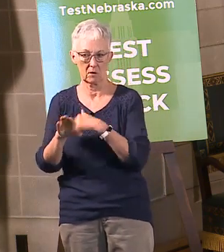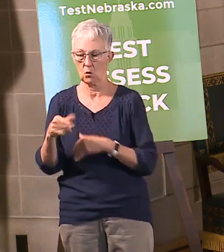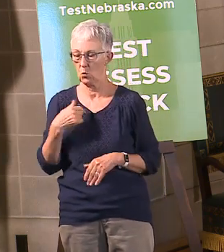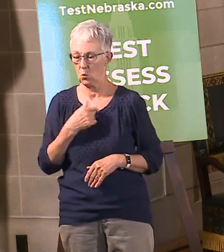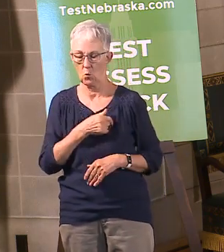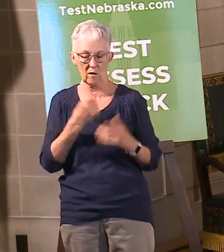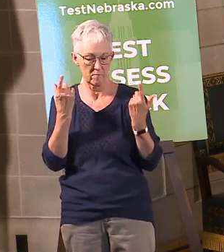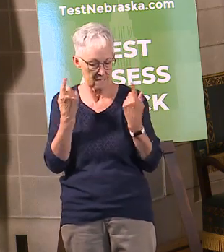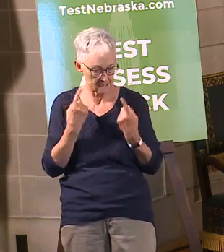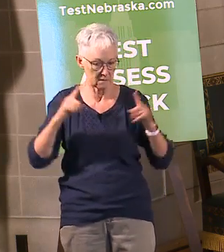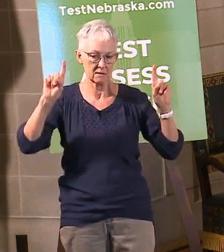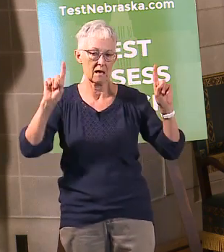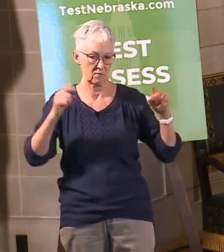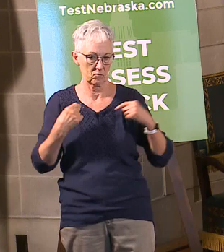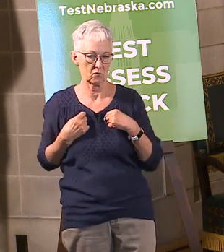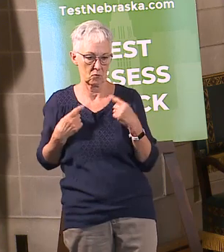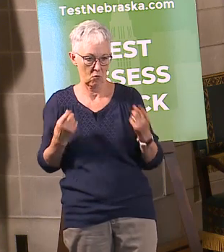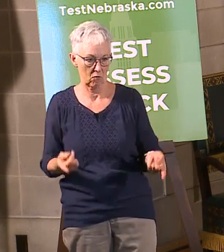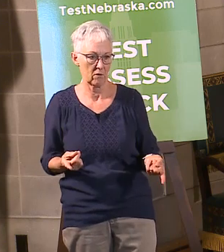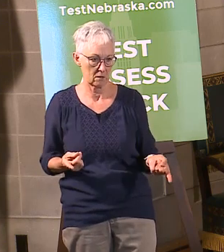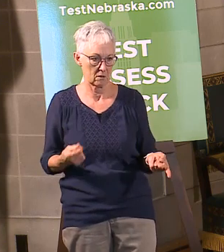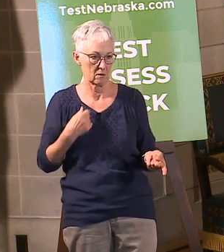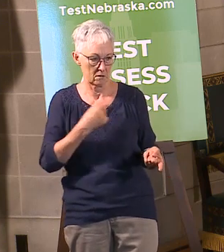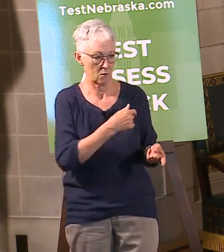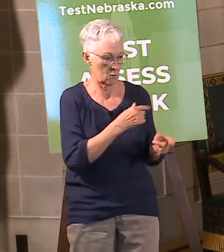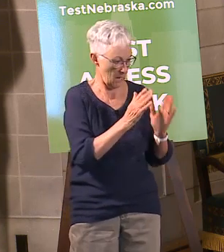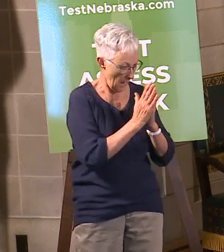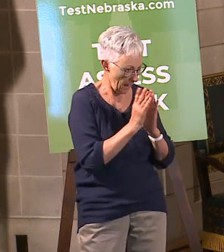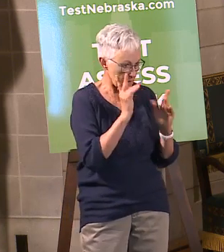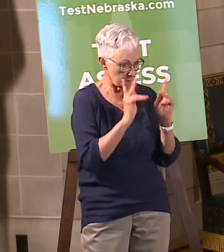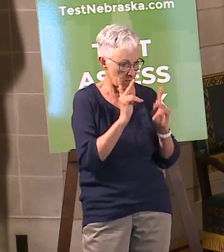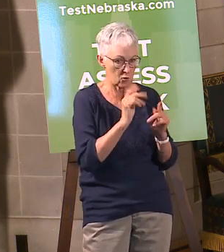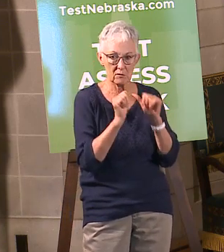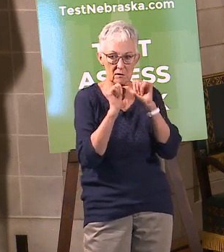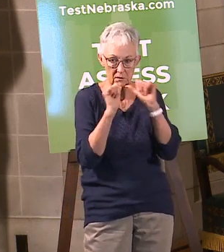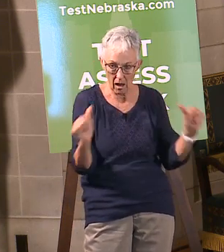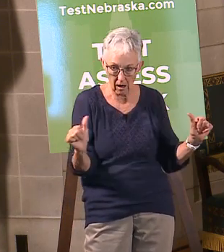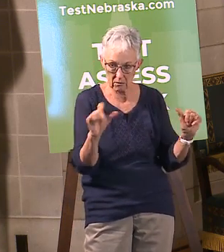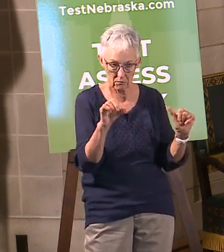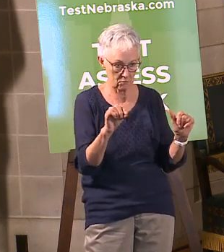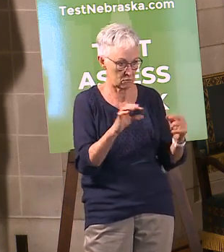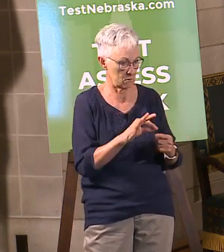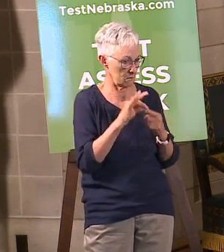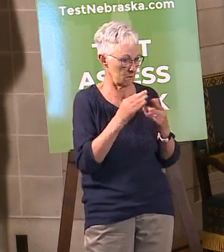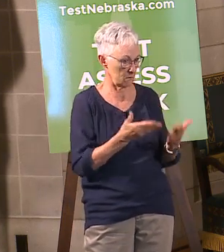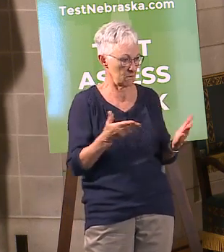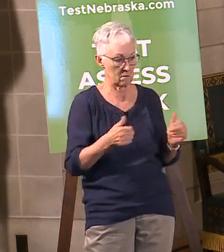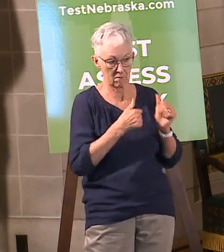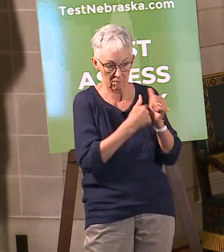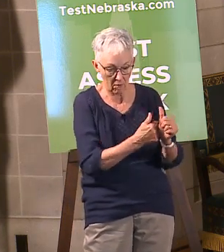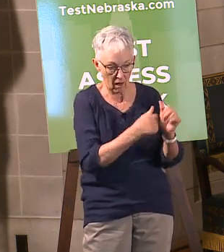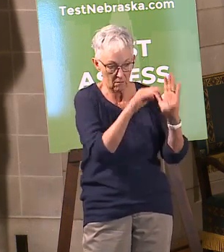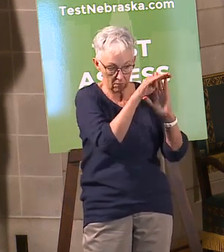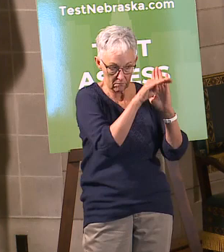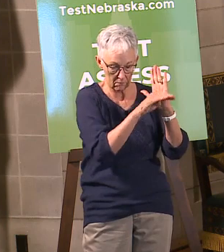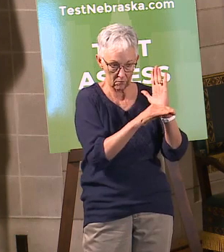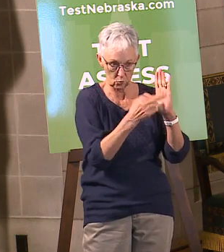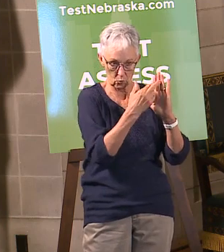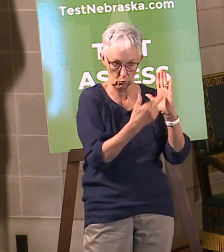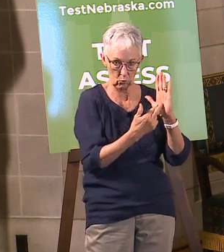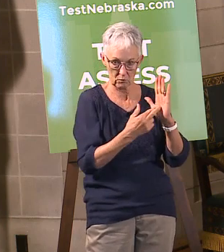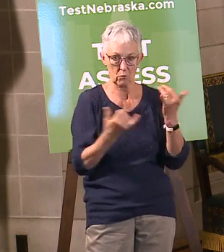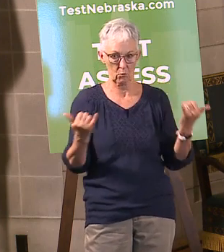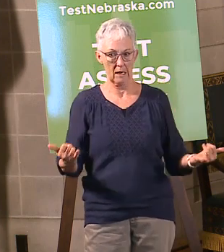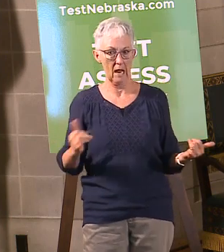All the restrictions we've put in place, the sacrifices people have made, have worked. We've preserved our healthcare system, and now we're